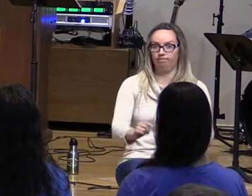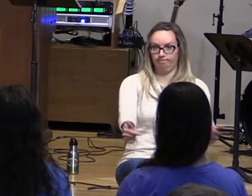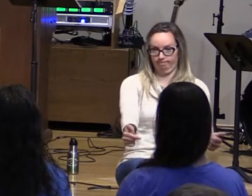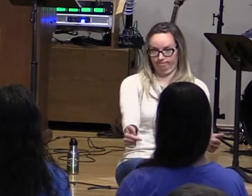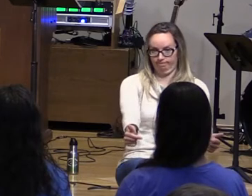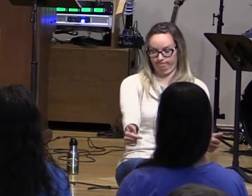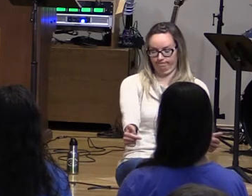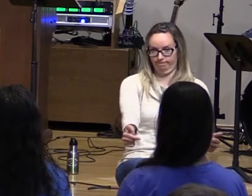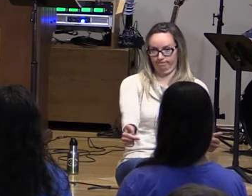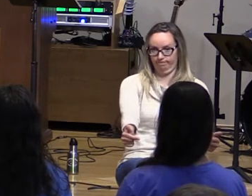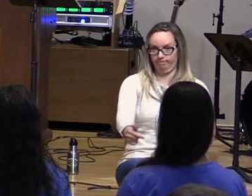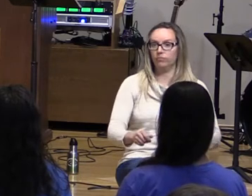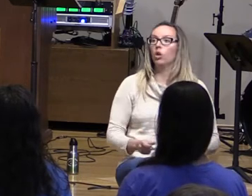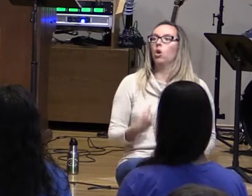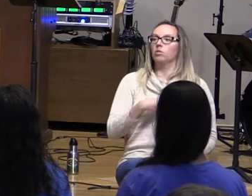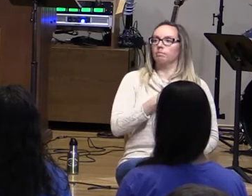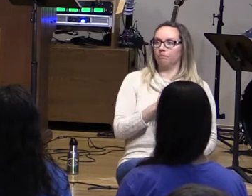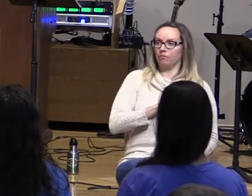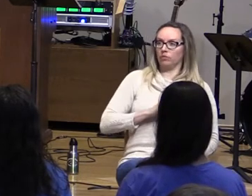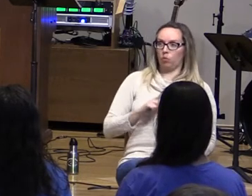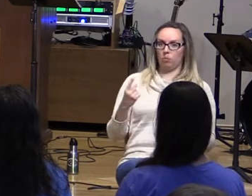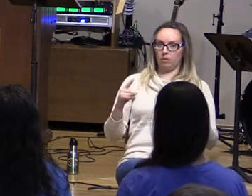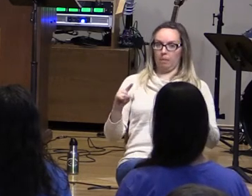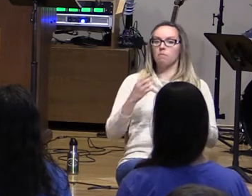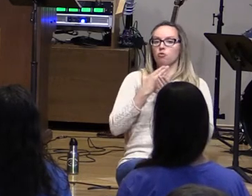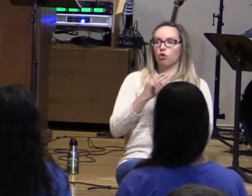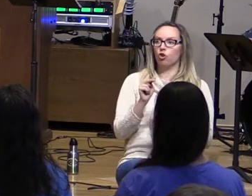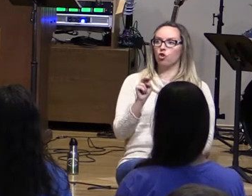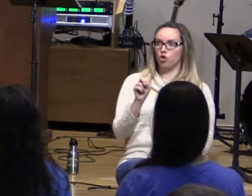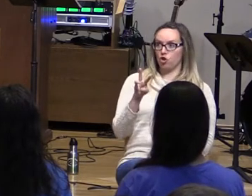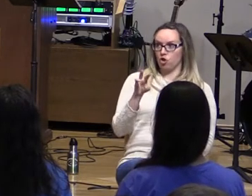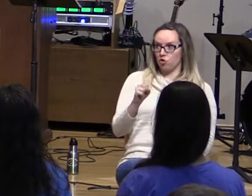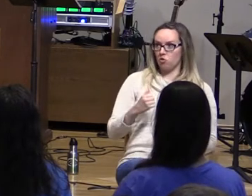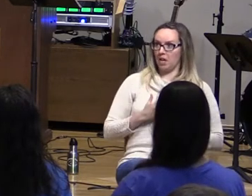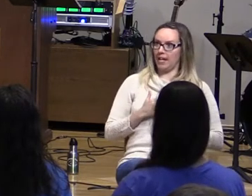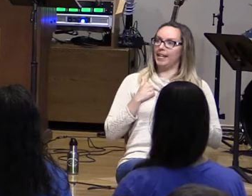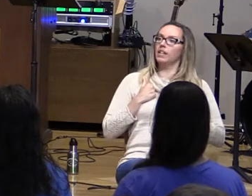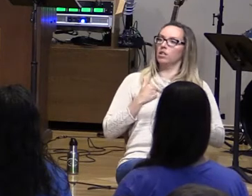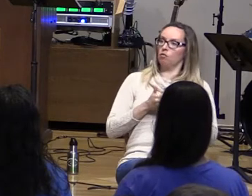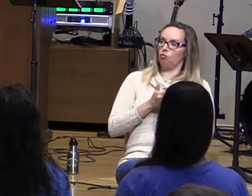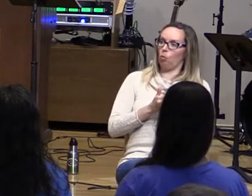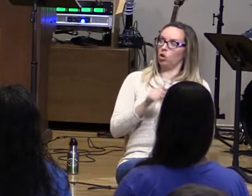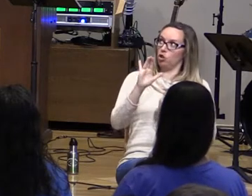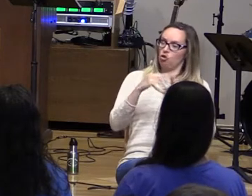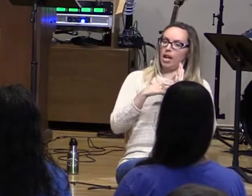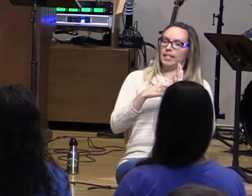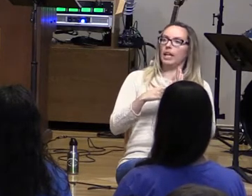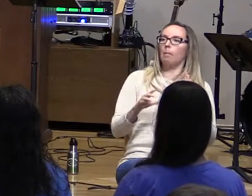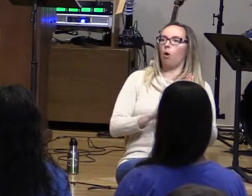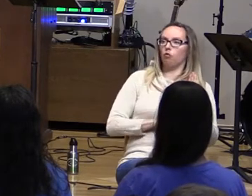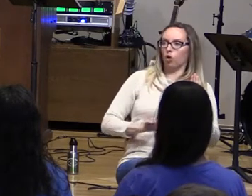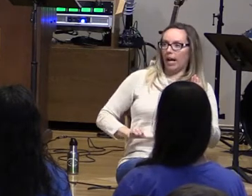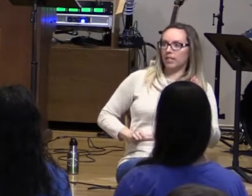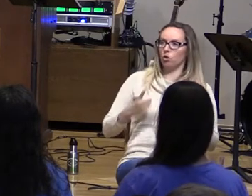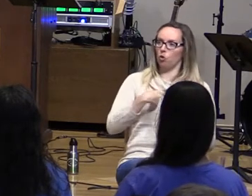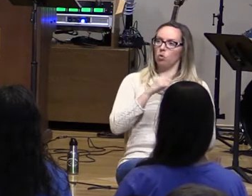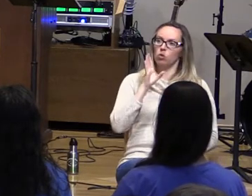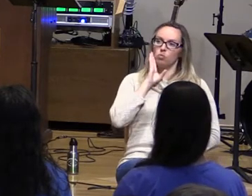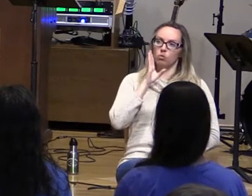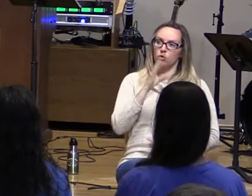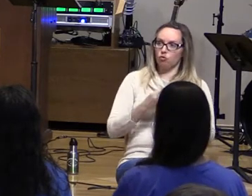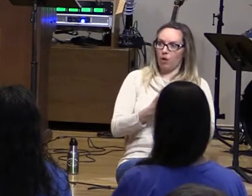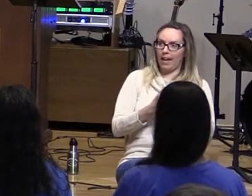With God's help, we will proclaim the good news and live according to the example of Christ. We